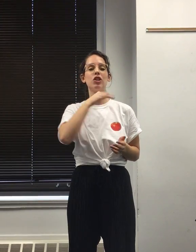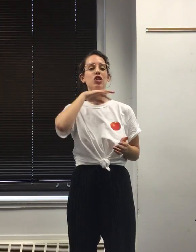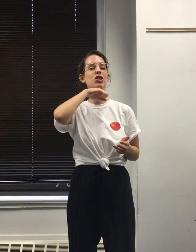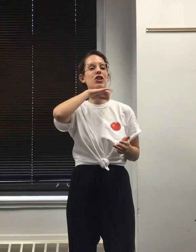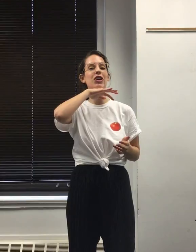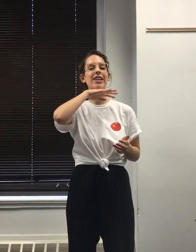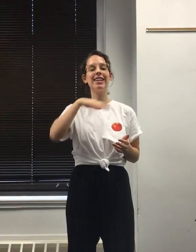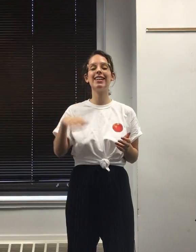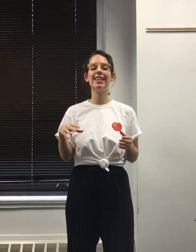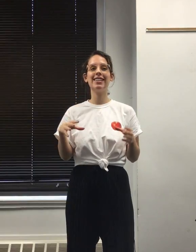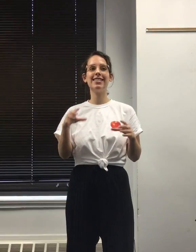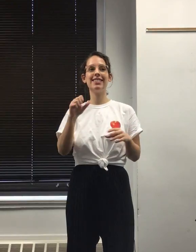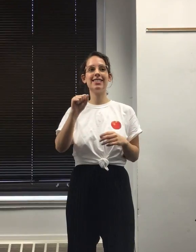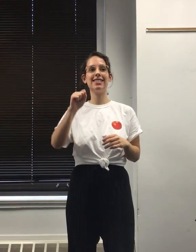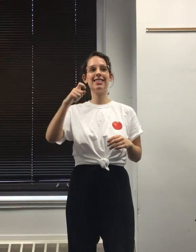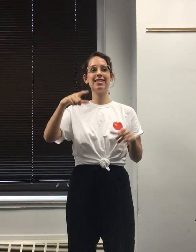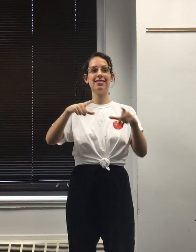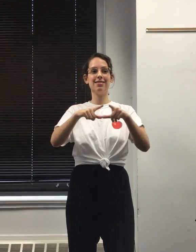Is this sponge saturated?